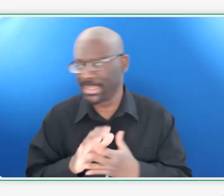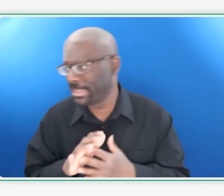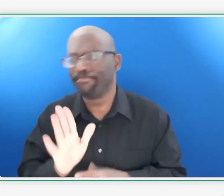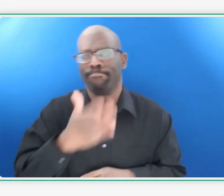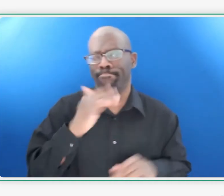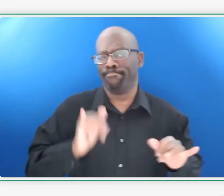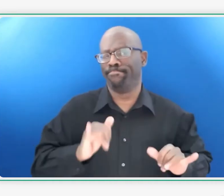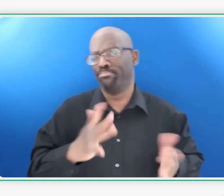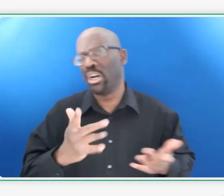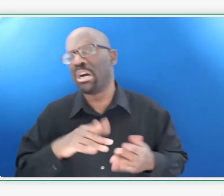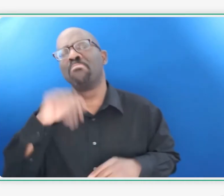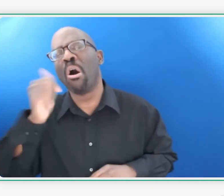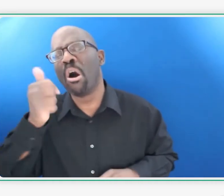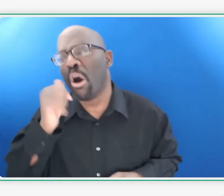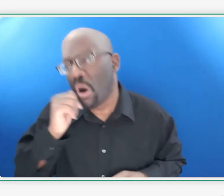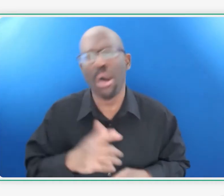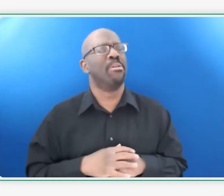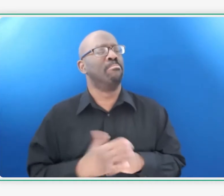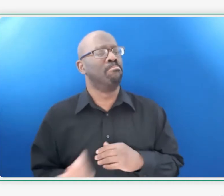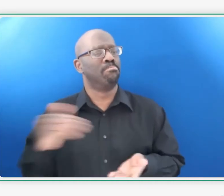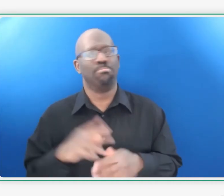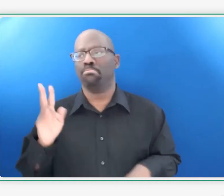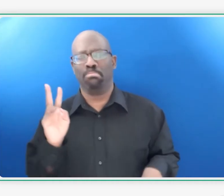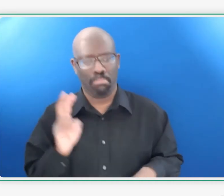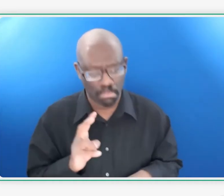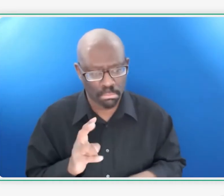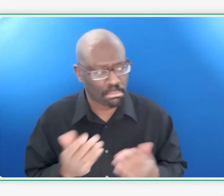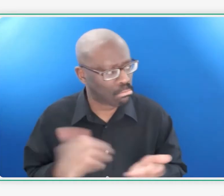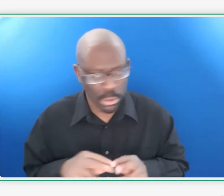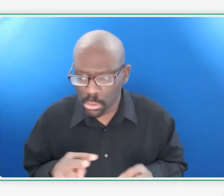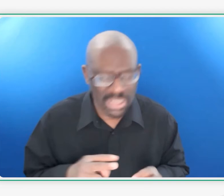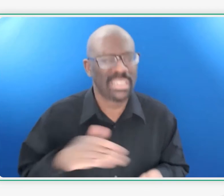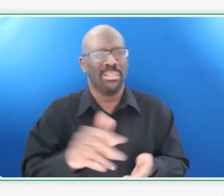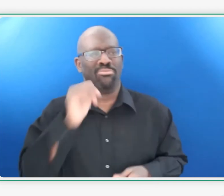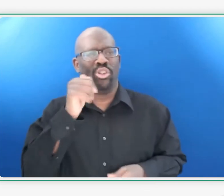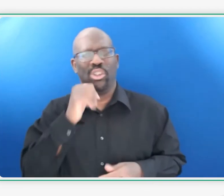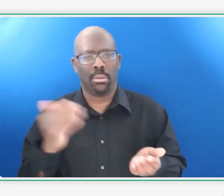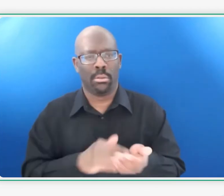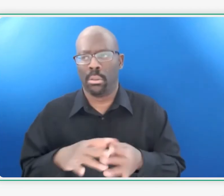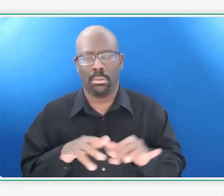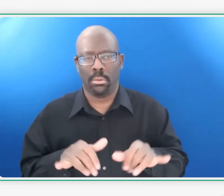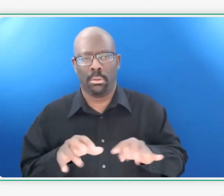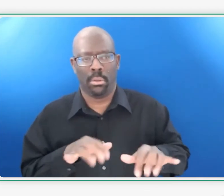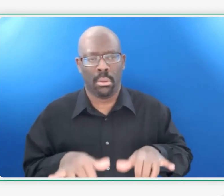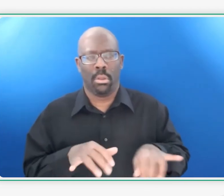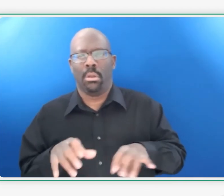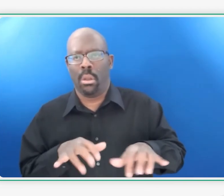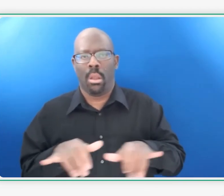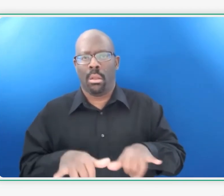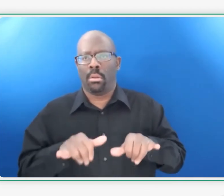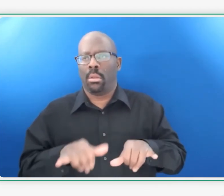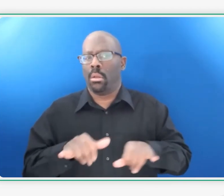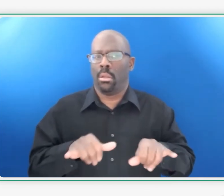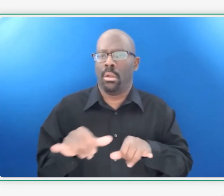Now him and Ha, they look around and they don't see the cheese and they say, you know what, it'll be here tomorrow. And they leave. And they repeat this process again